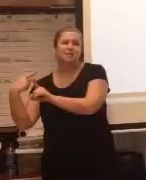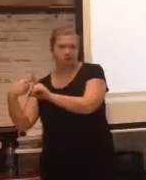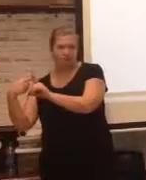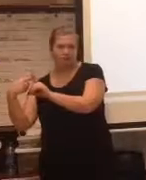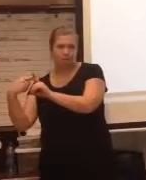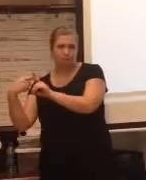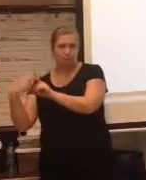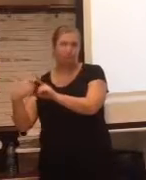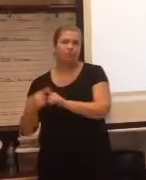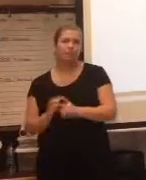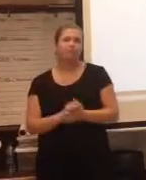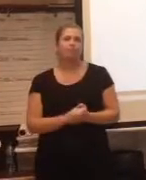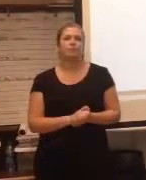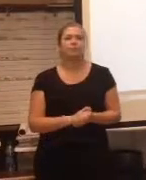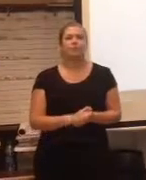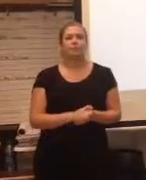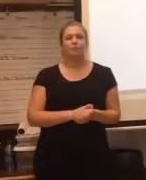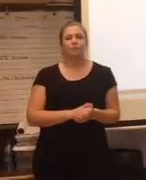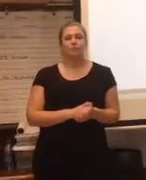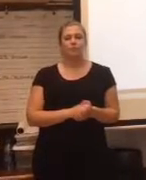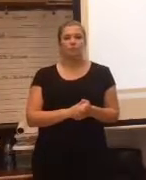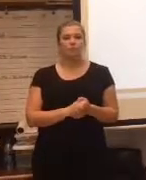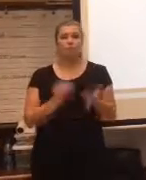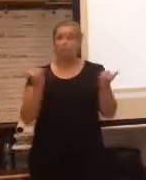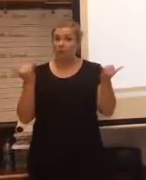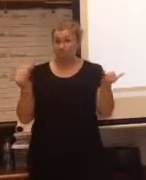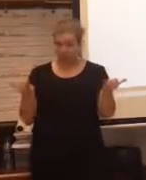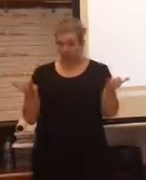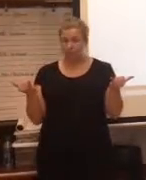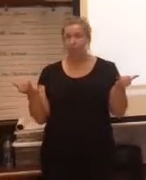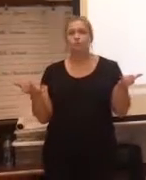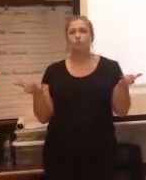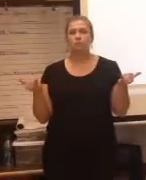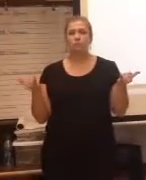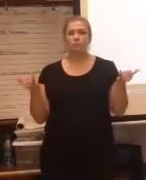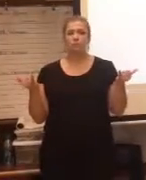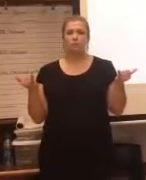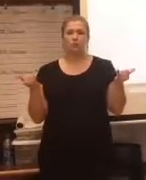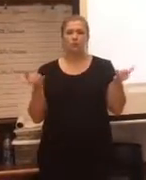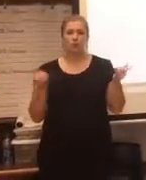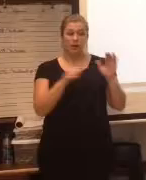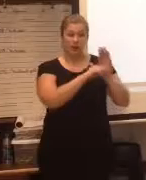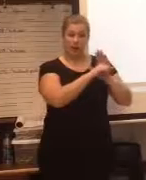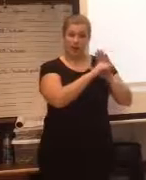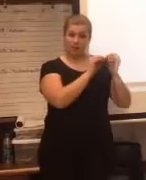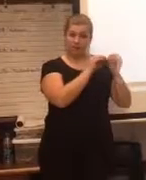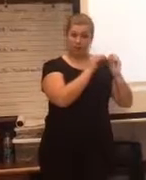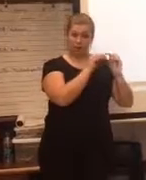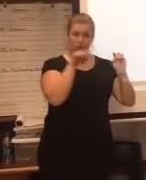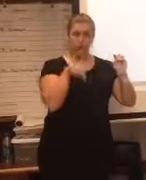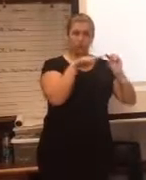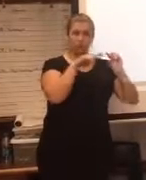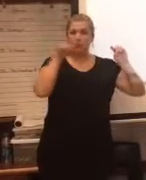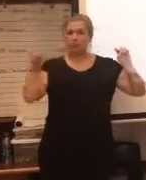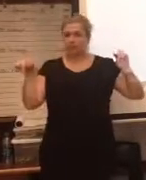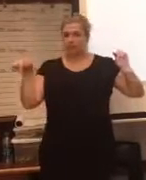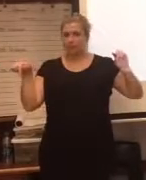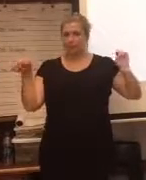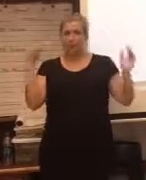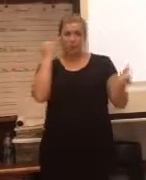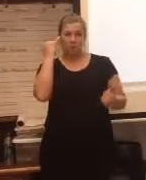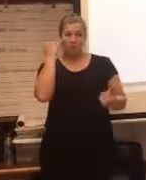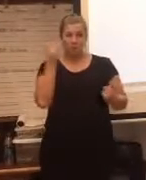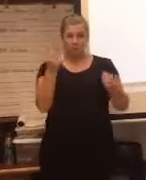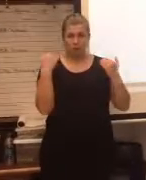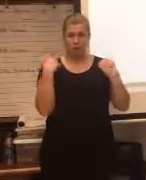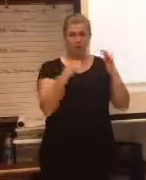to a positive. Now let's take a look at distributing a negative. Let's say we have negative